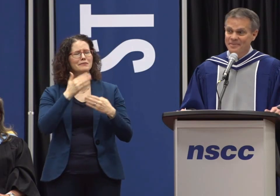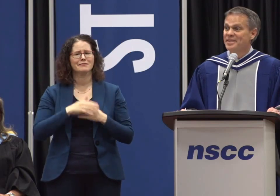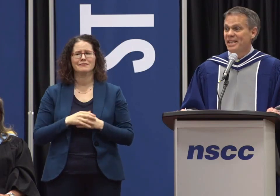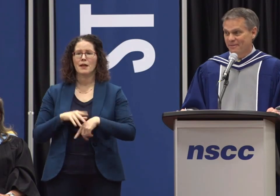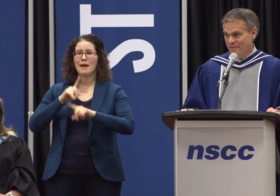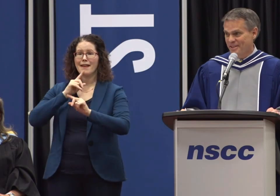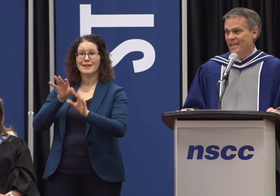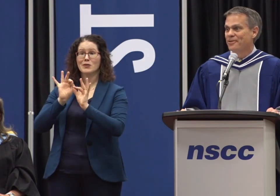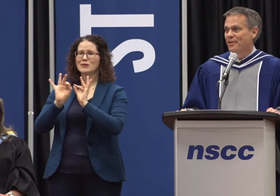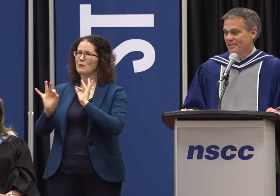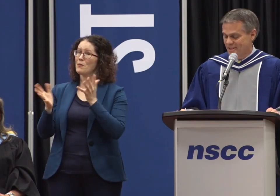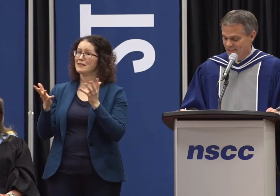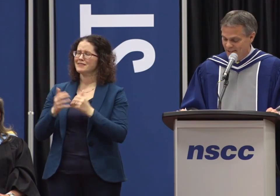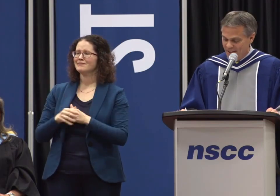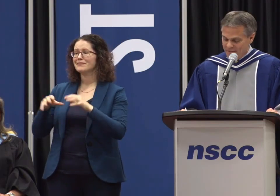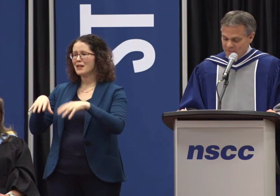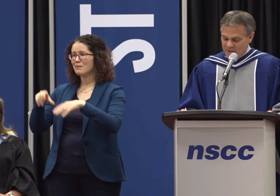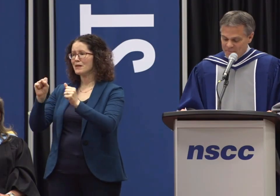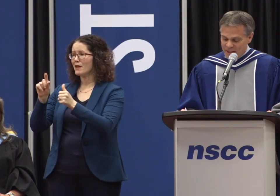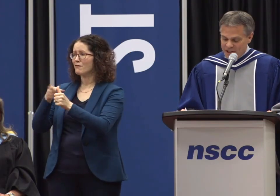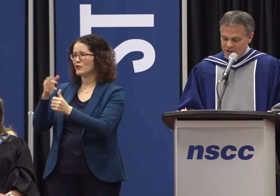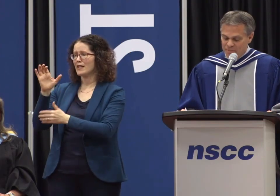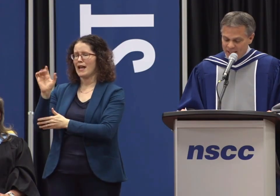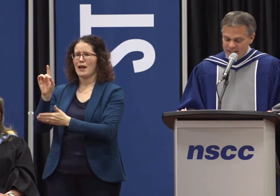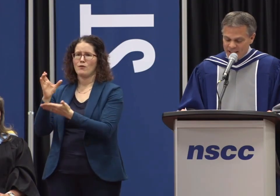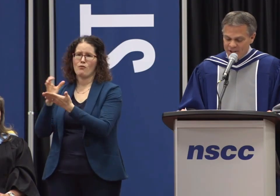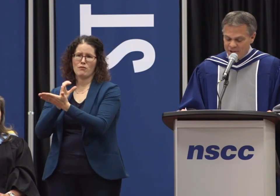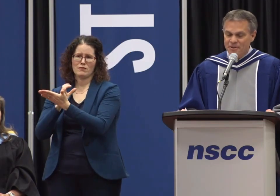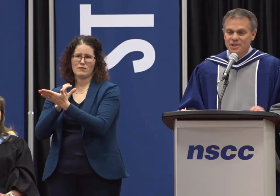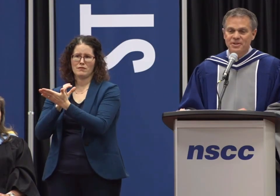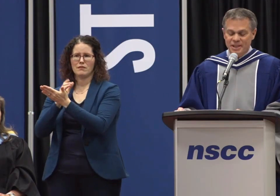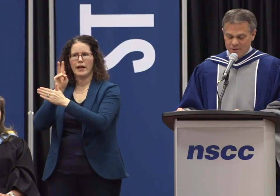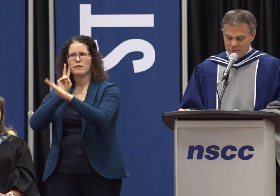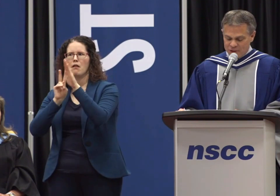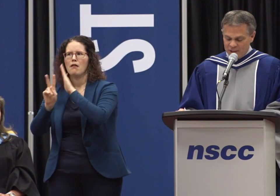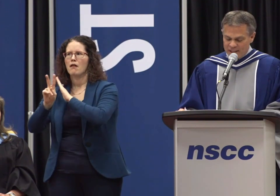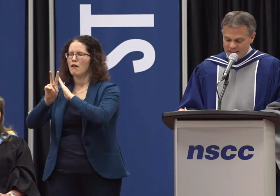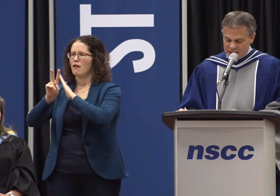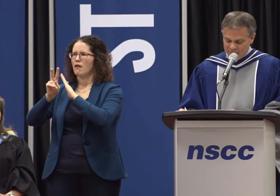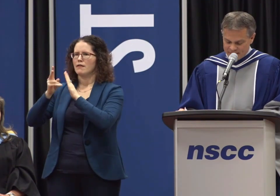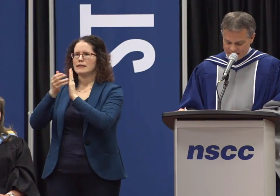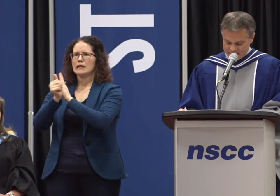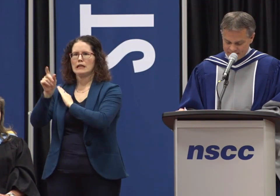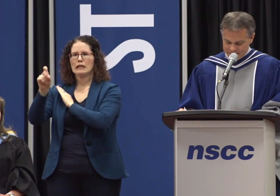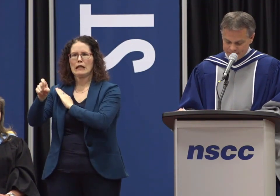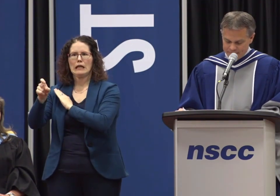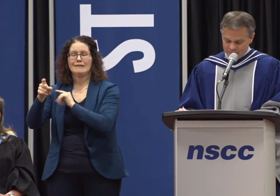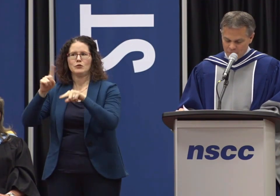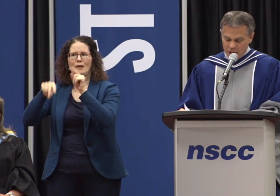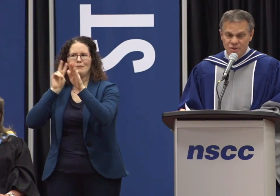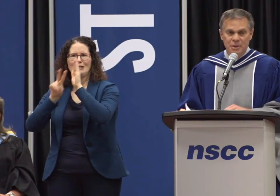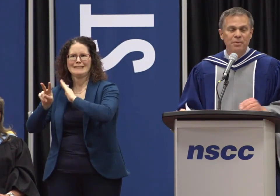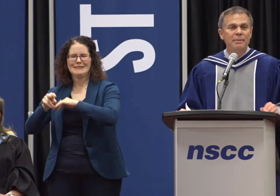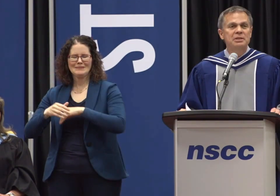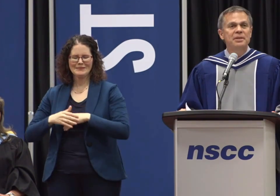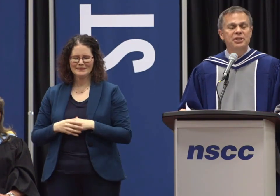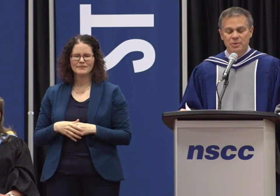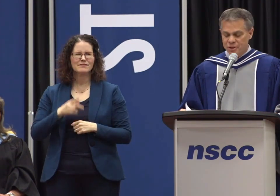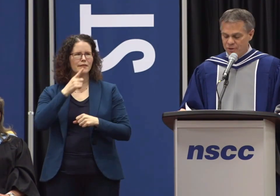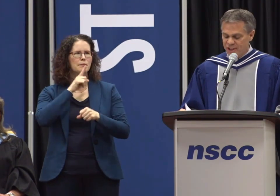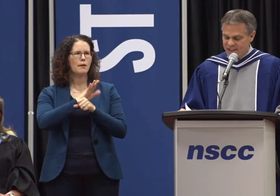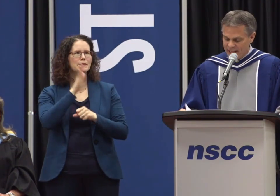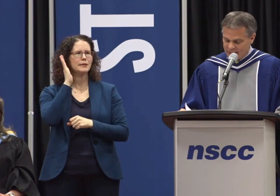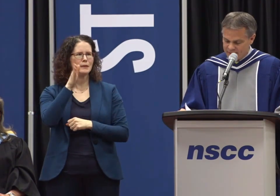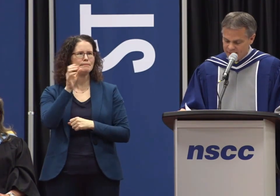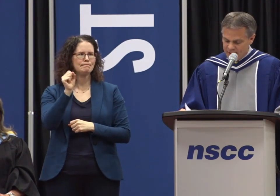someday, take a first aid course, because you may need to use those skills when you least expect it. Well, she promised me she